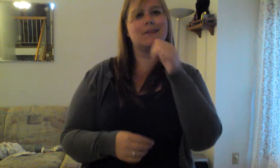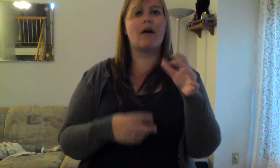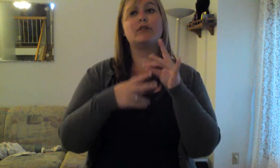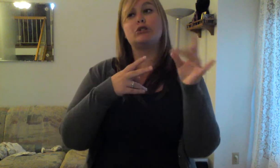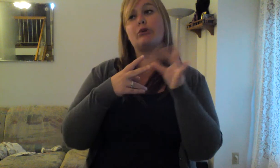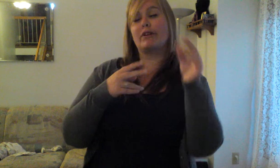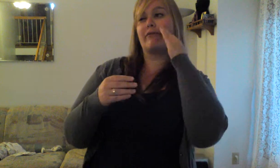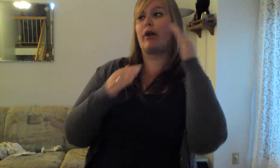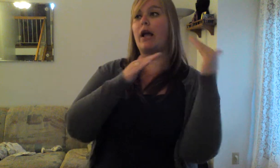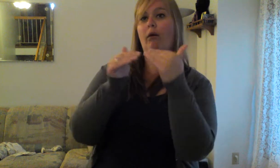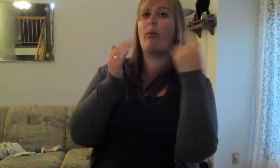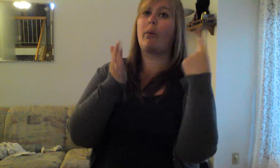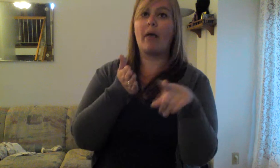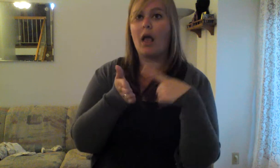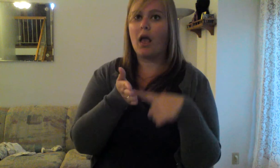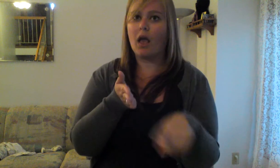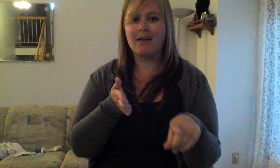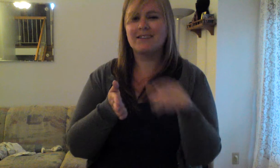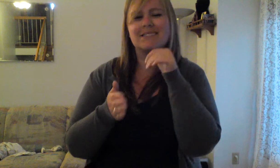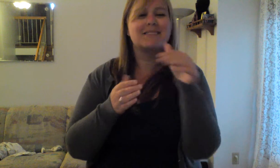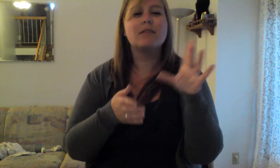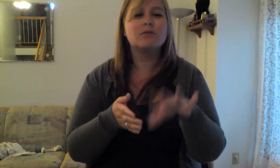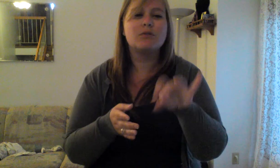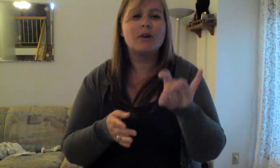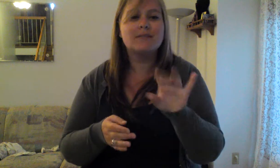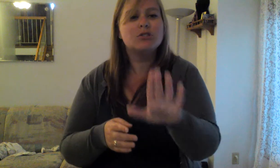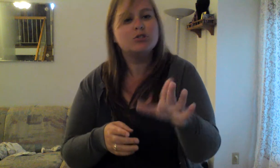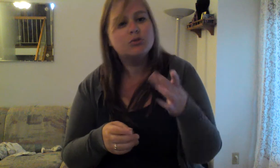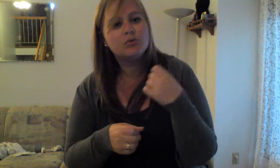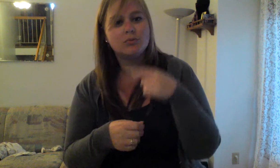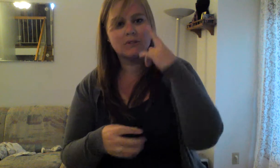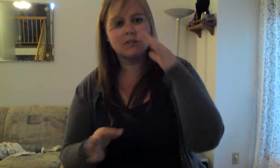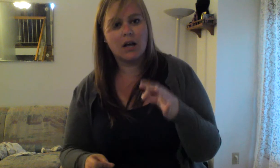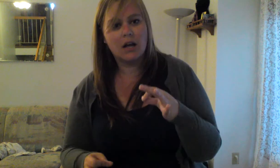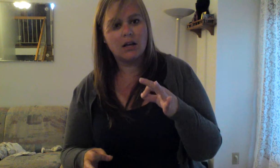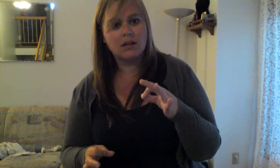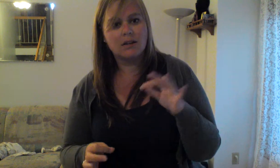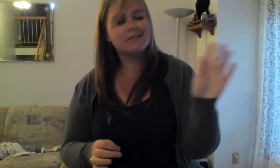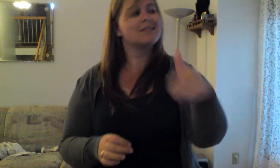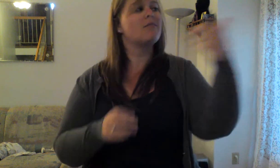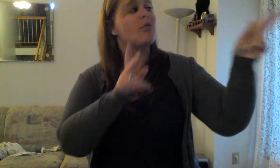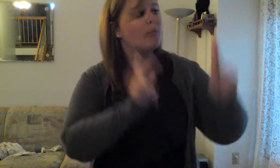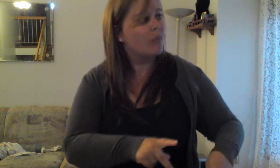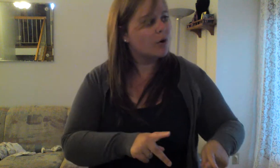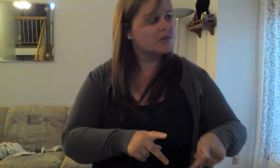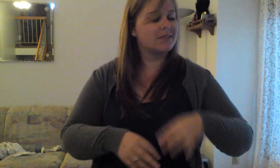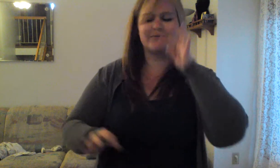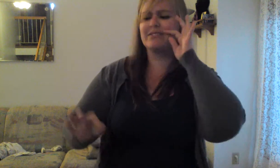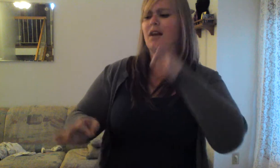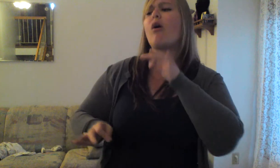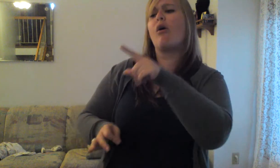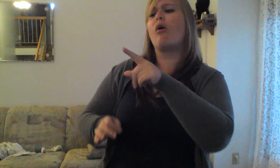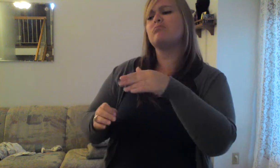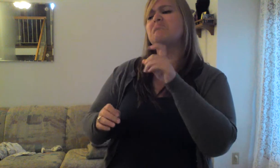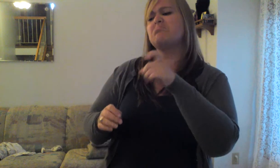pay and all that sort of stuff because that's not a choice that you make for yourself. That's somebody else coming to the conclusion that you deserve equal pay, which you